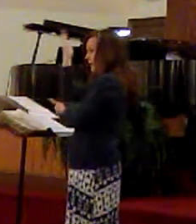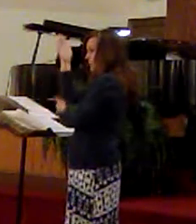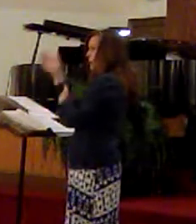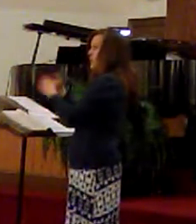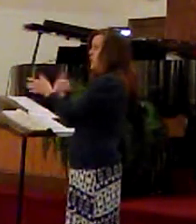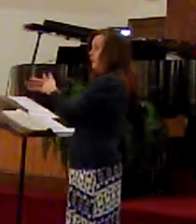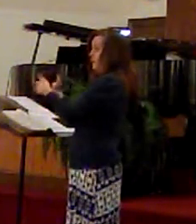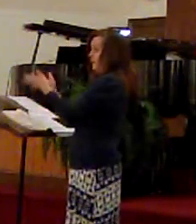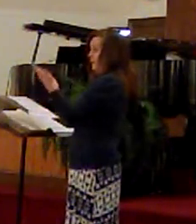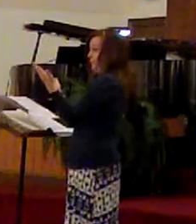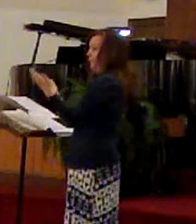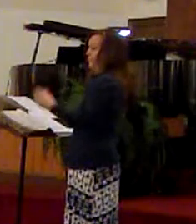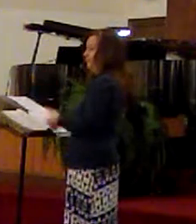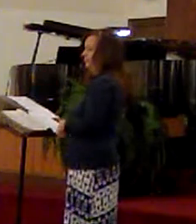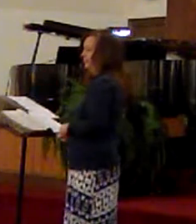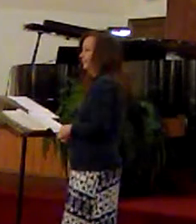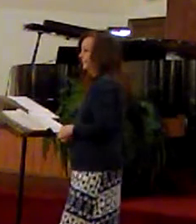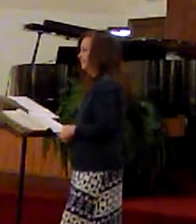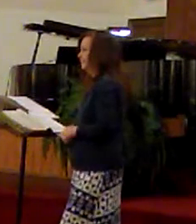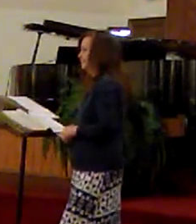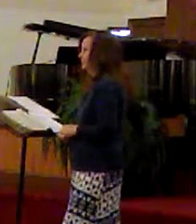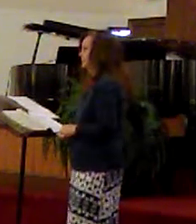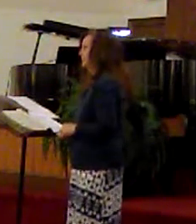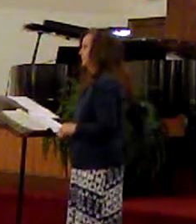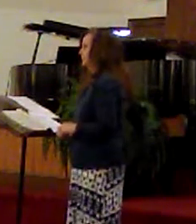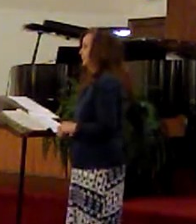You ever thought about that?